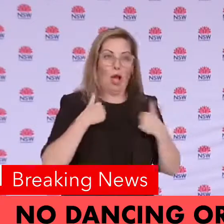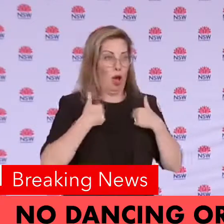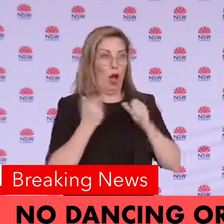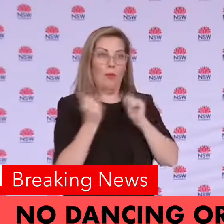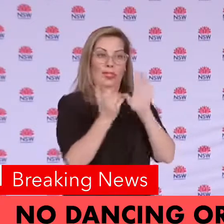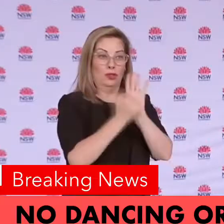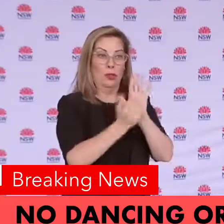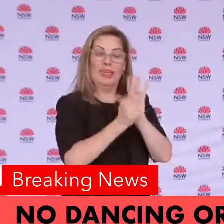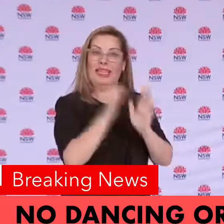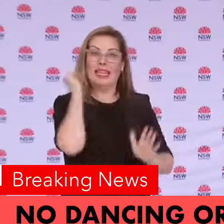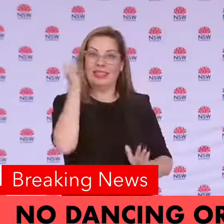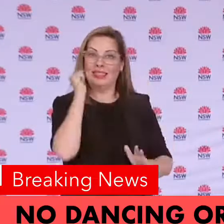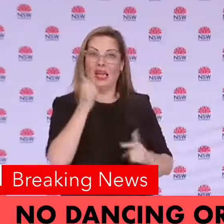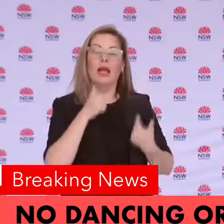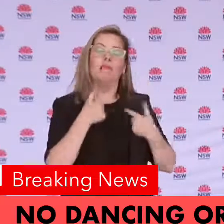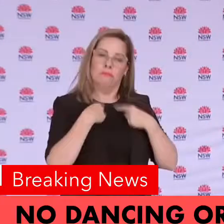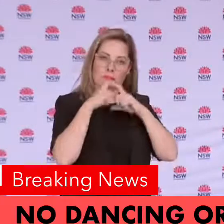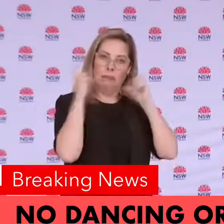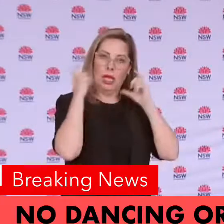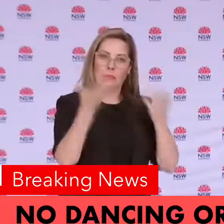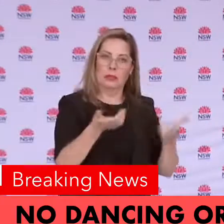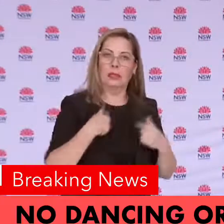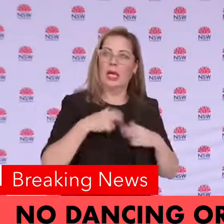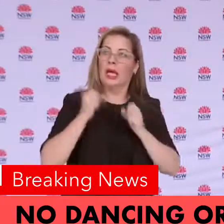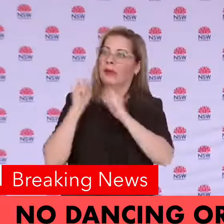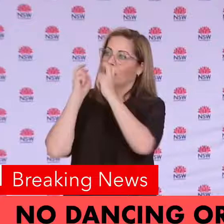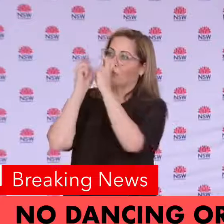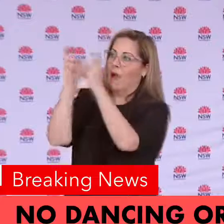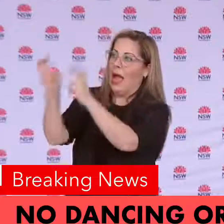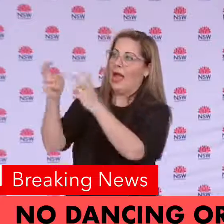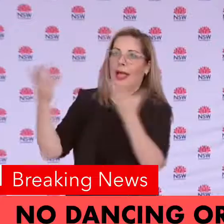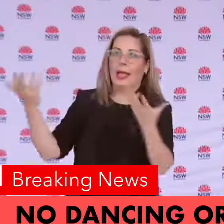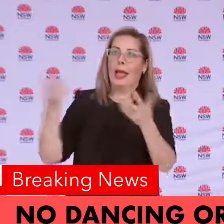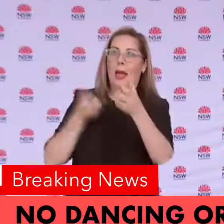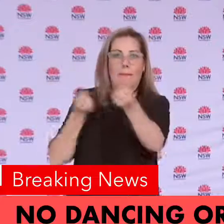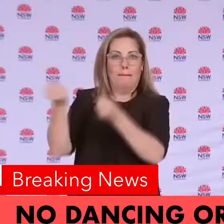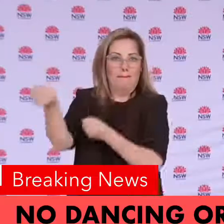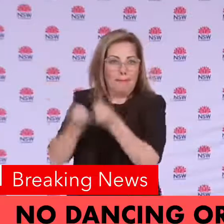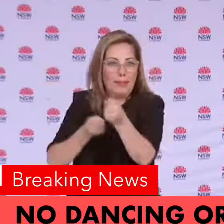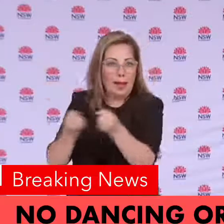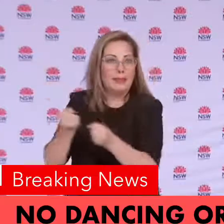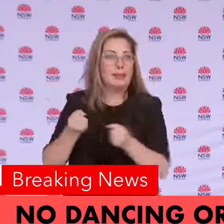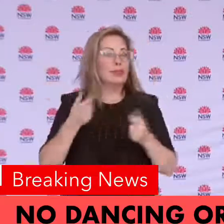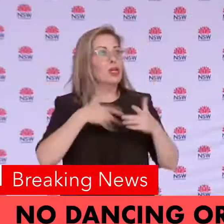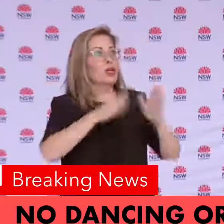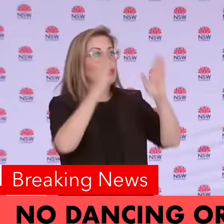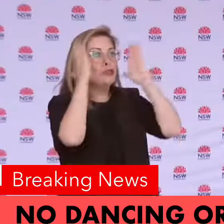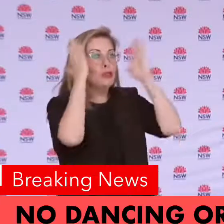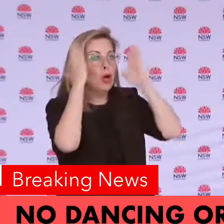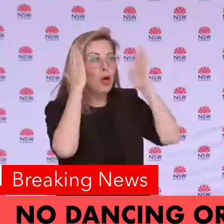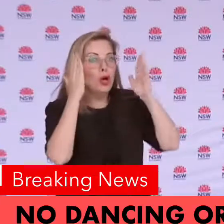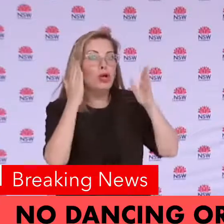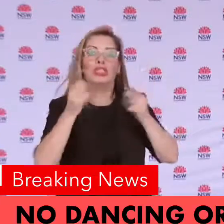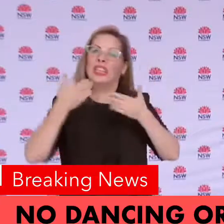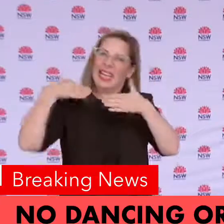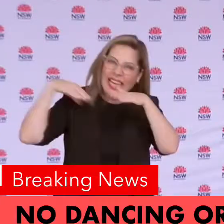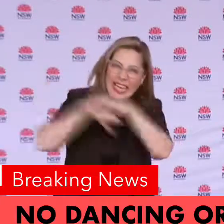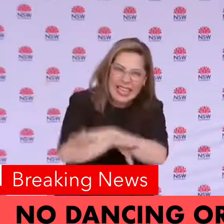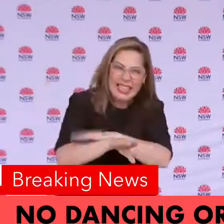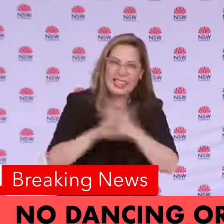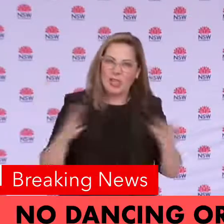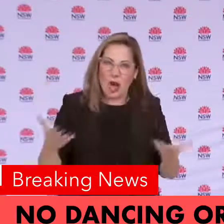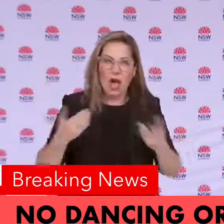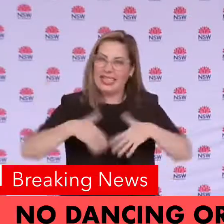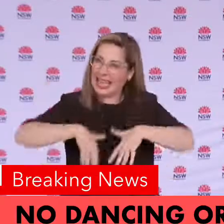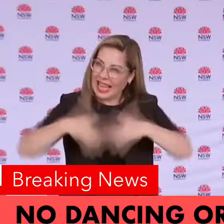public transport, if you're going shopping, if you're at a place of worship, if you're at any indoor event, you should be wearing a mask at the